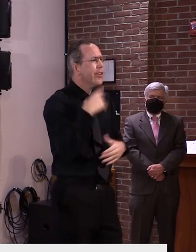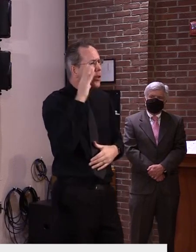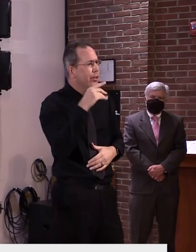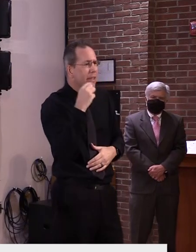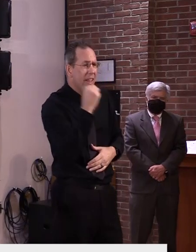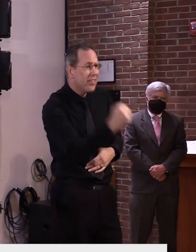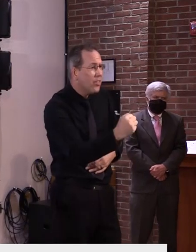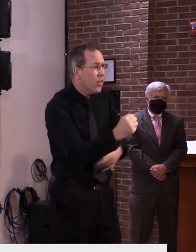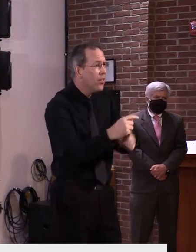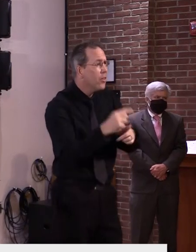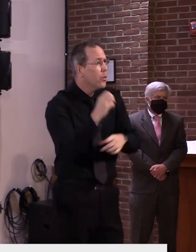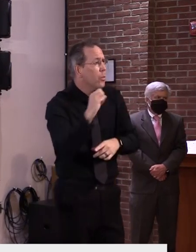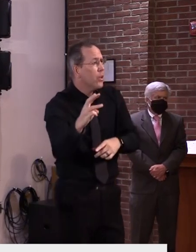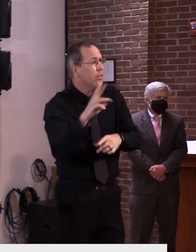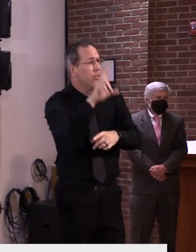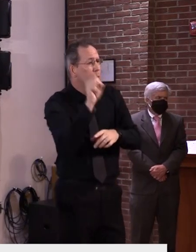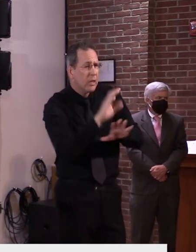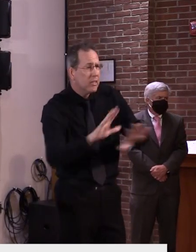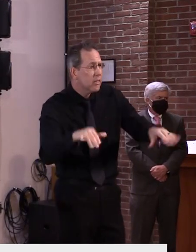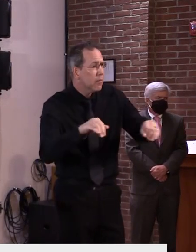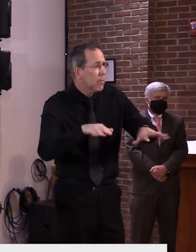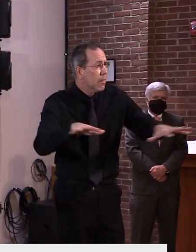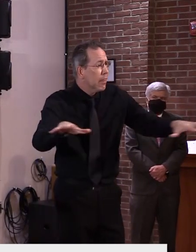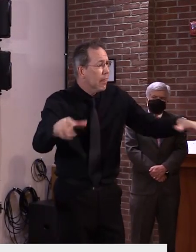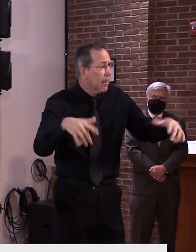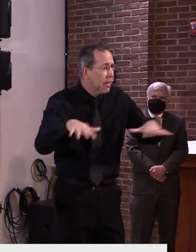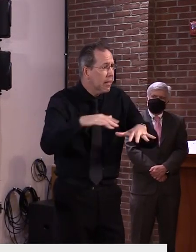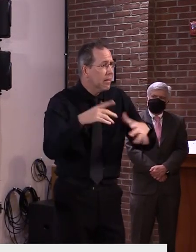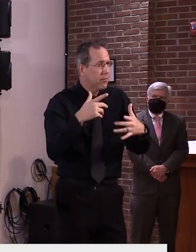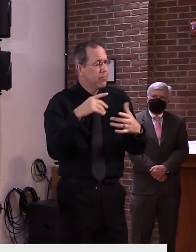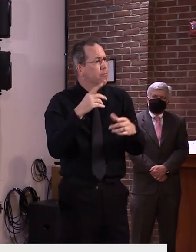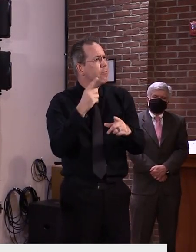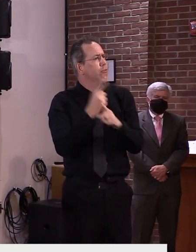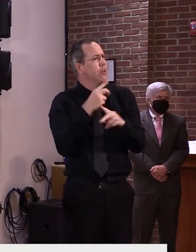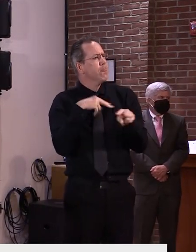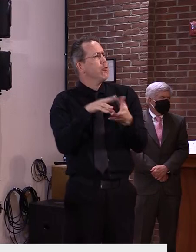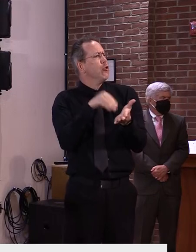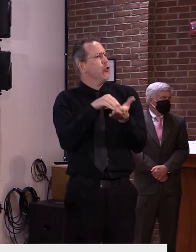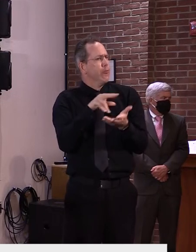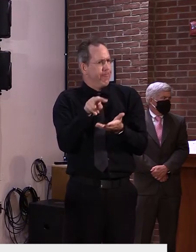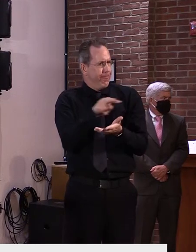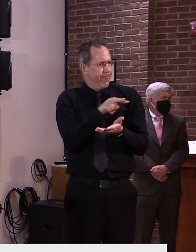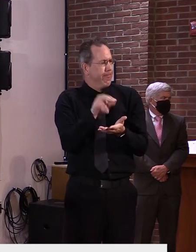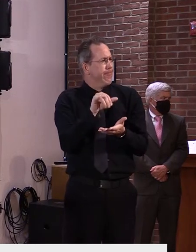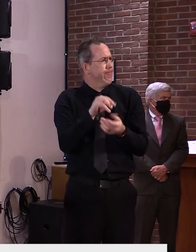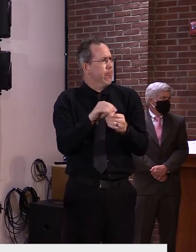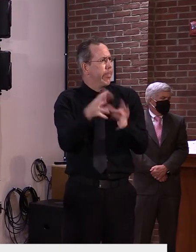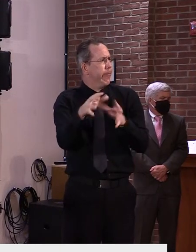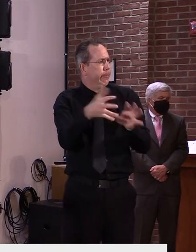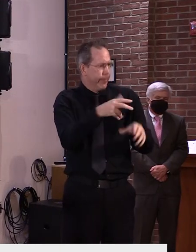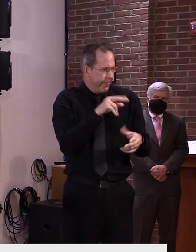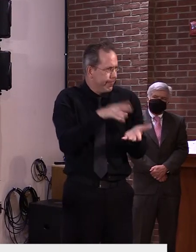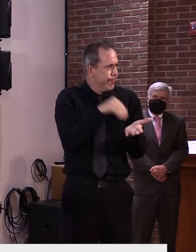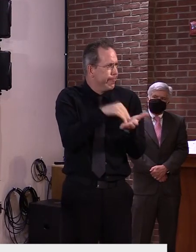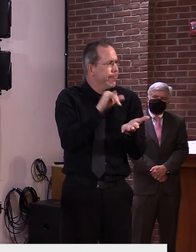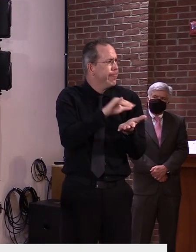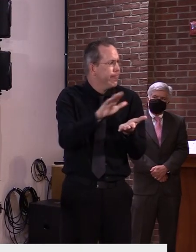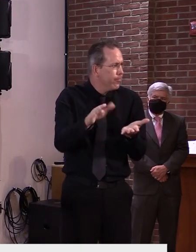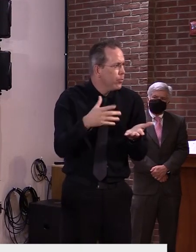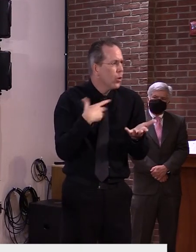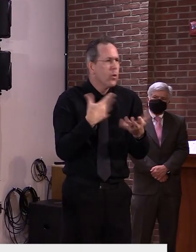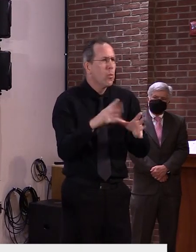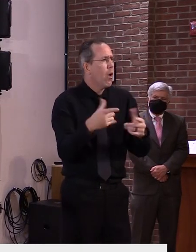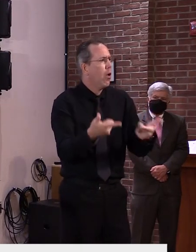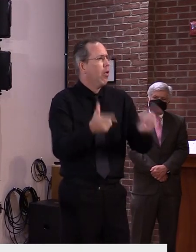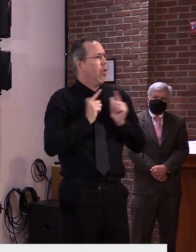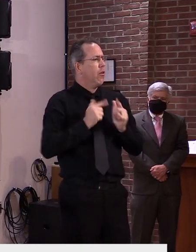deploy this tool, as well as others, so we keep one step ahead of the virus and don't meet the same fate other states